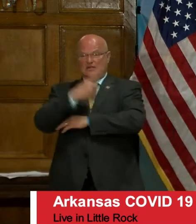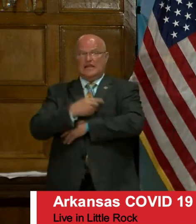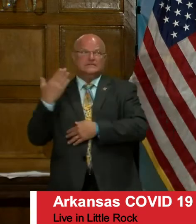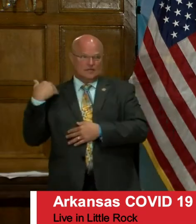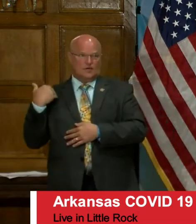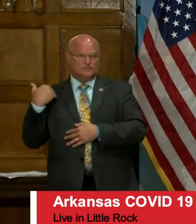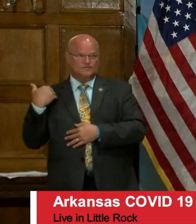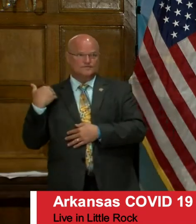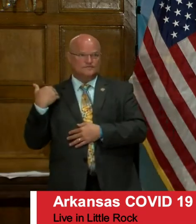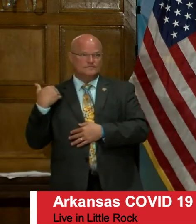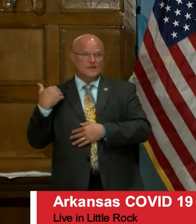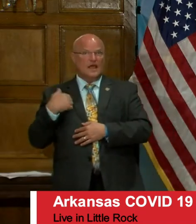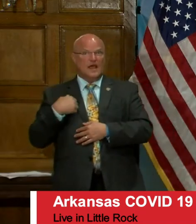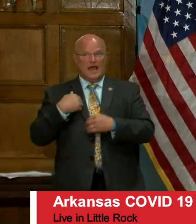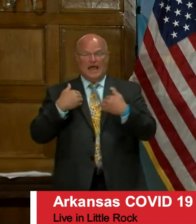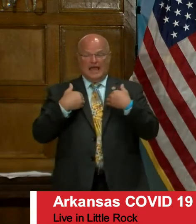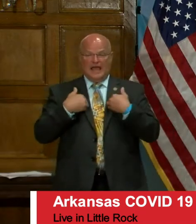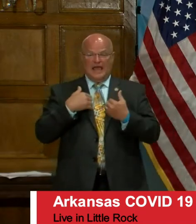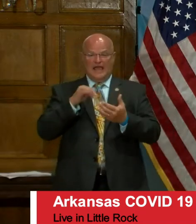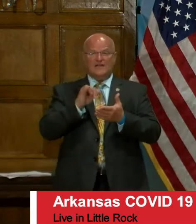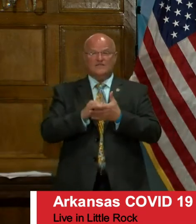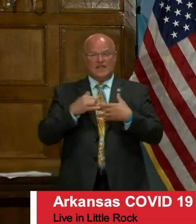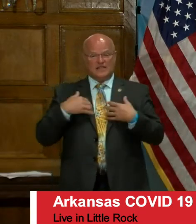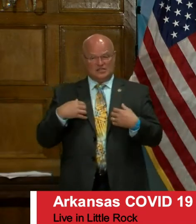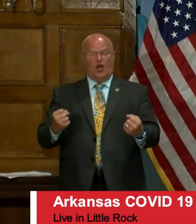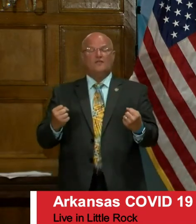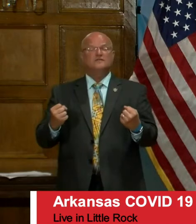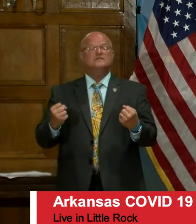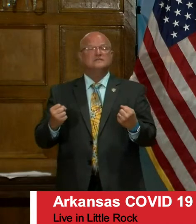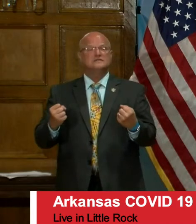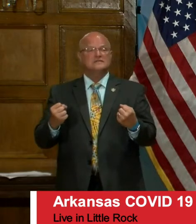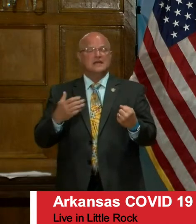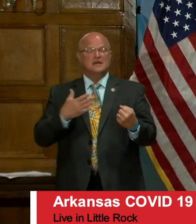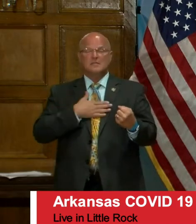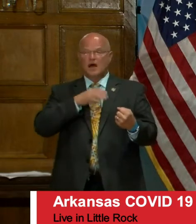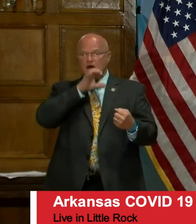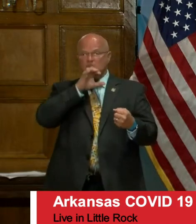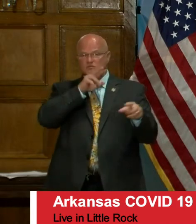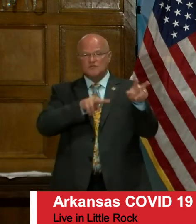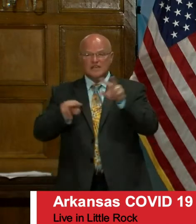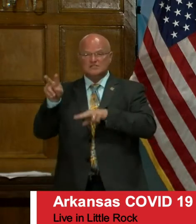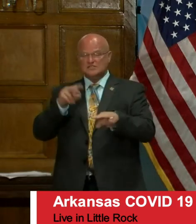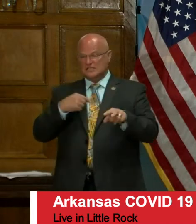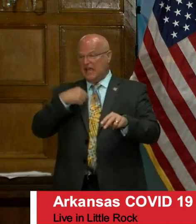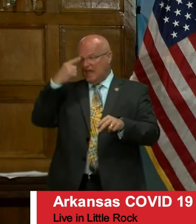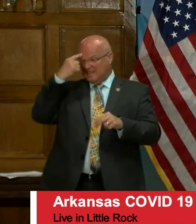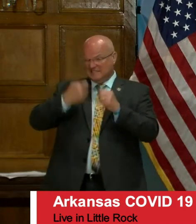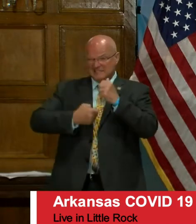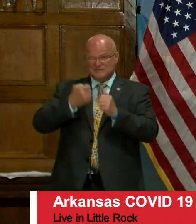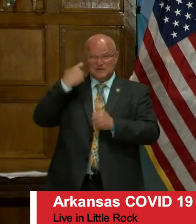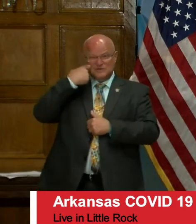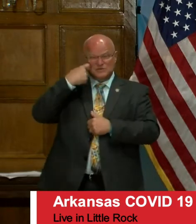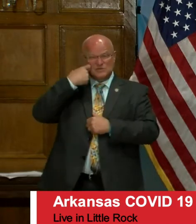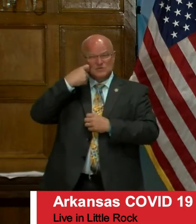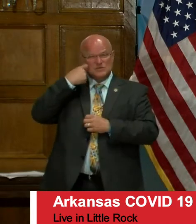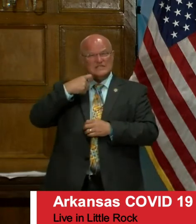days ago. I have that confidence in my observations. I think the most